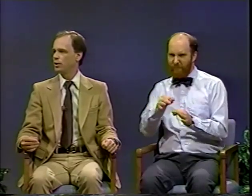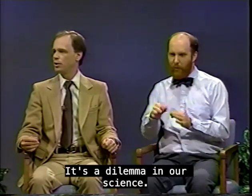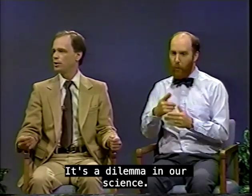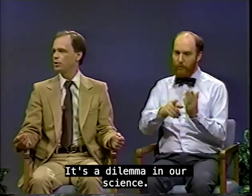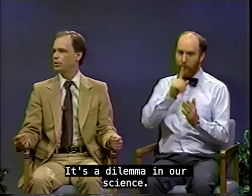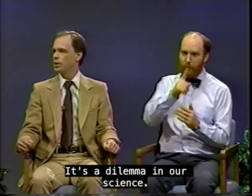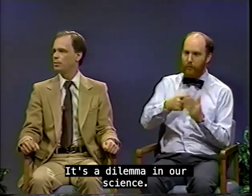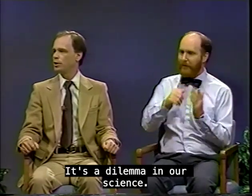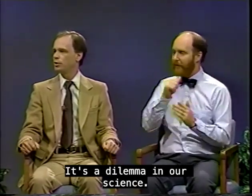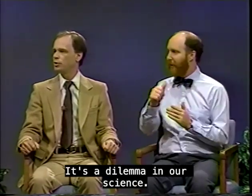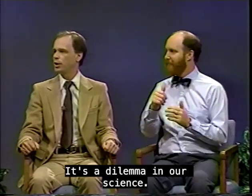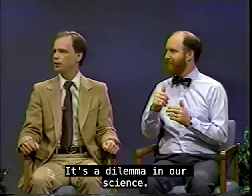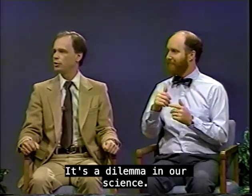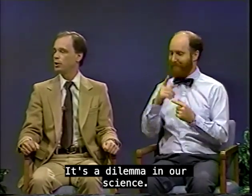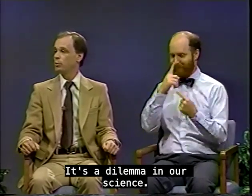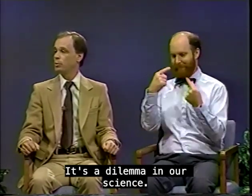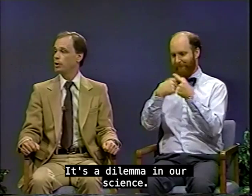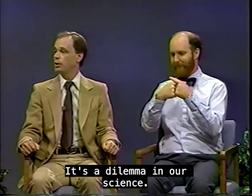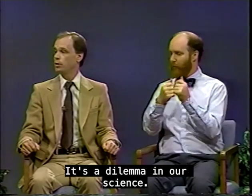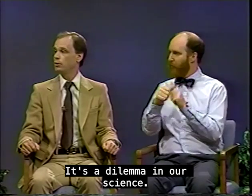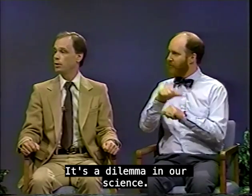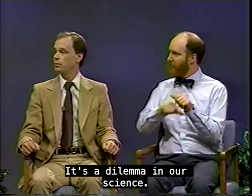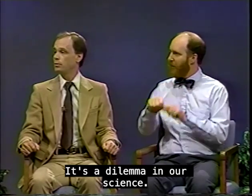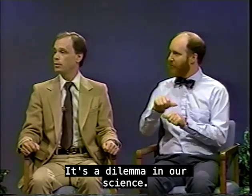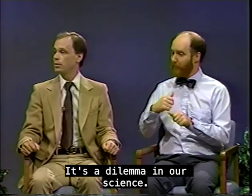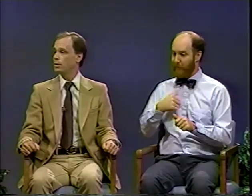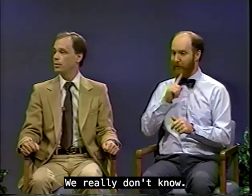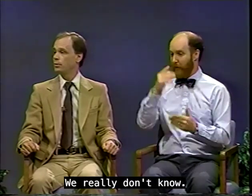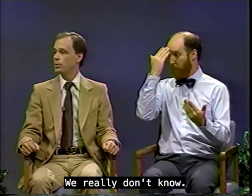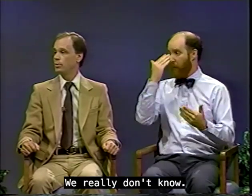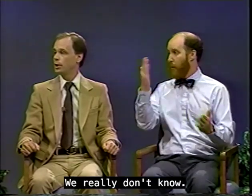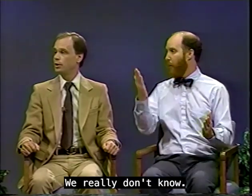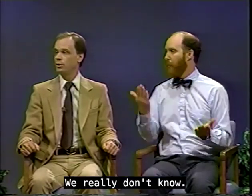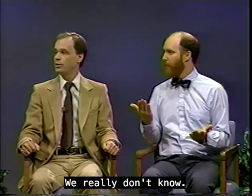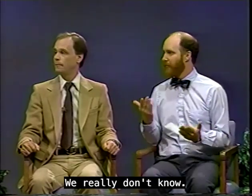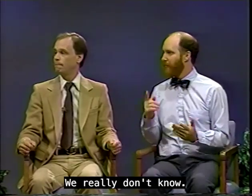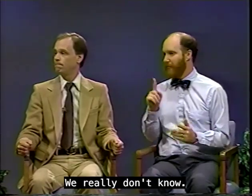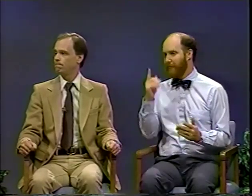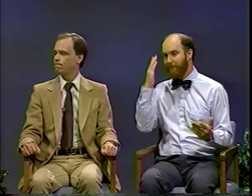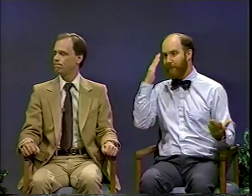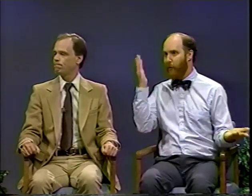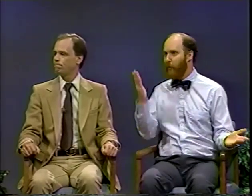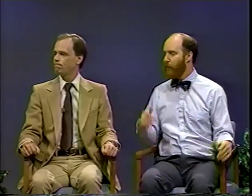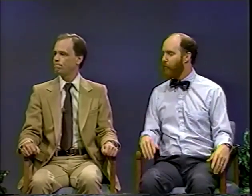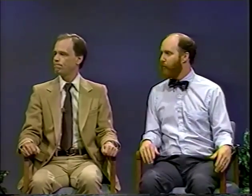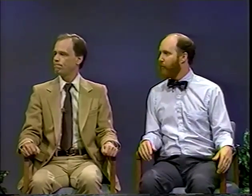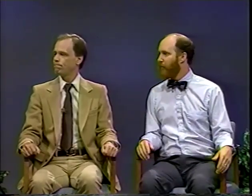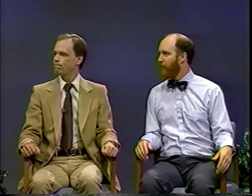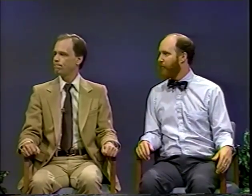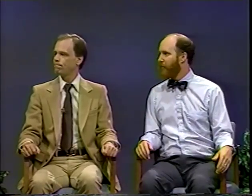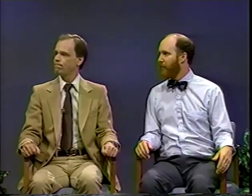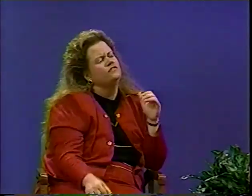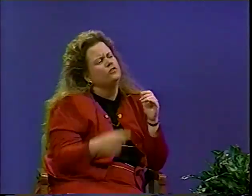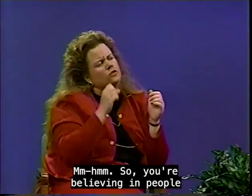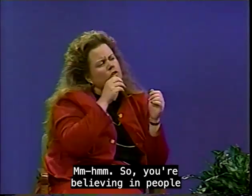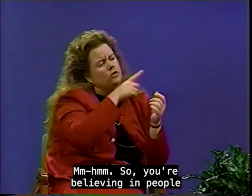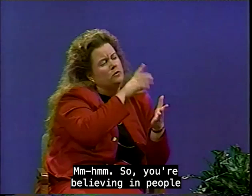isn't? It's a dilemma in our science. We really don't know. We really don't know.